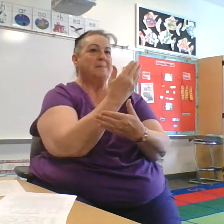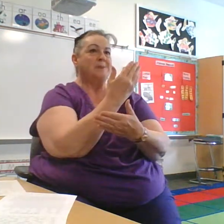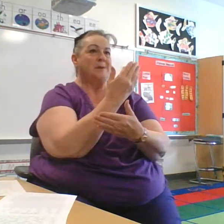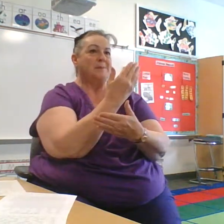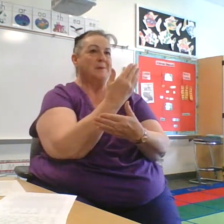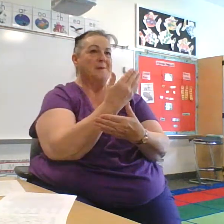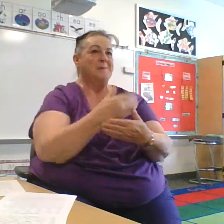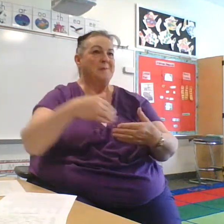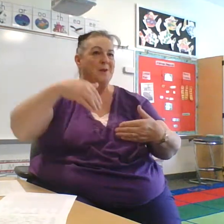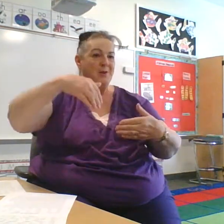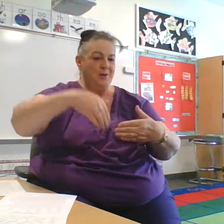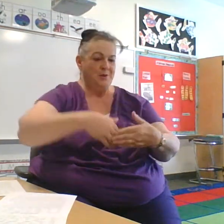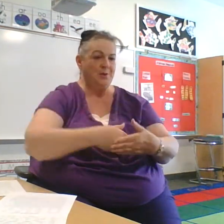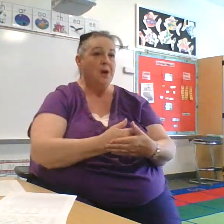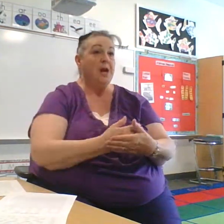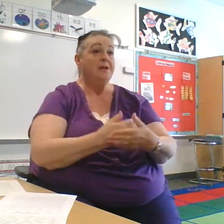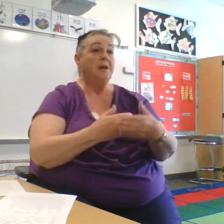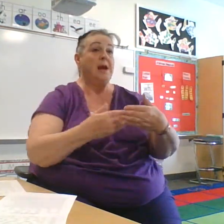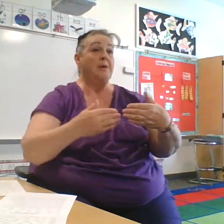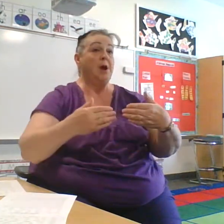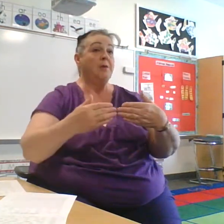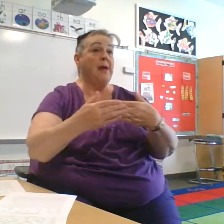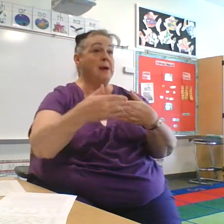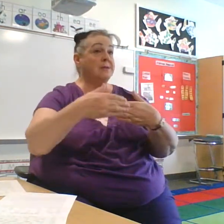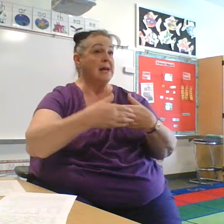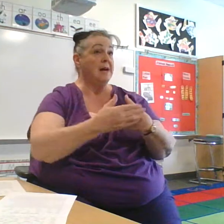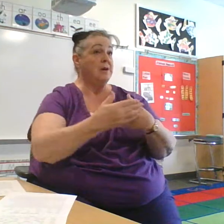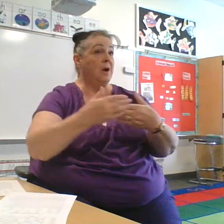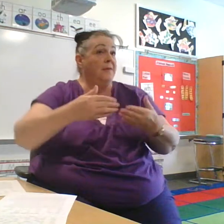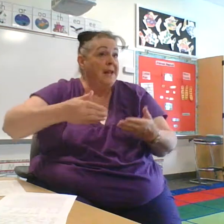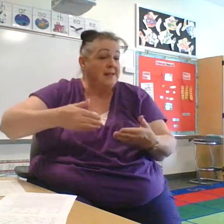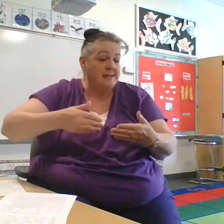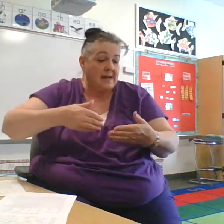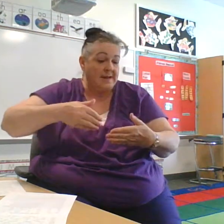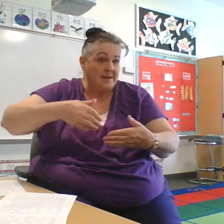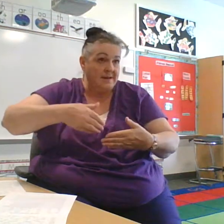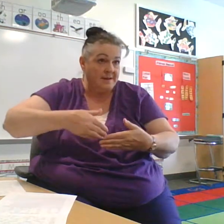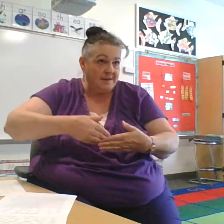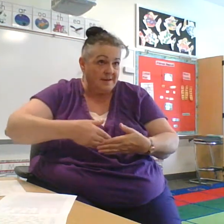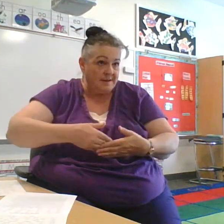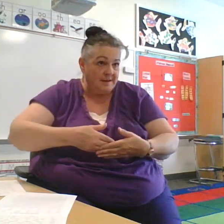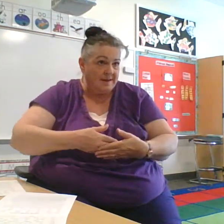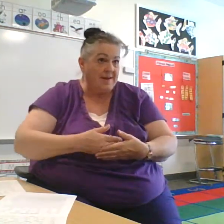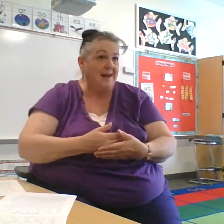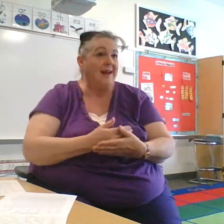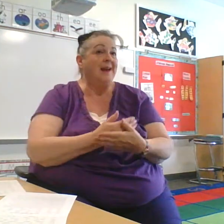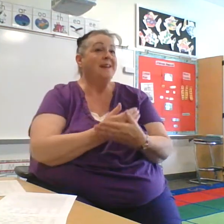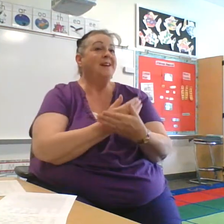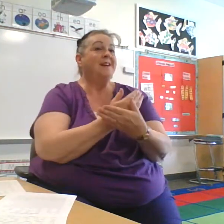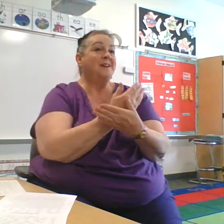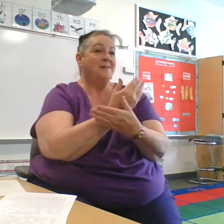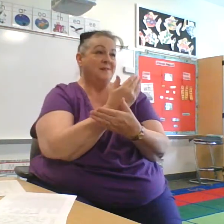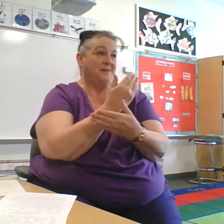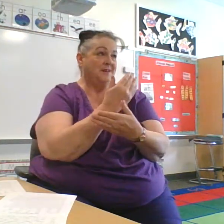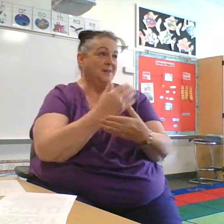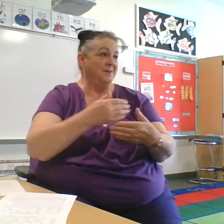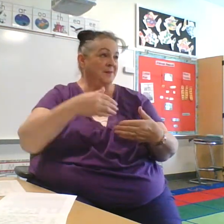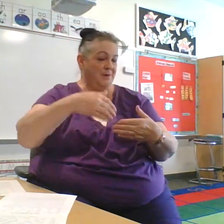up. Okay. New. Now, not on the outside, on the inside. Yeah, there you go. There you go.